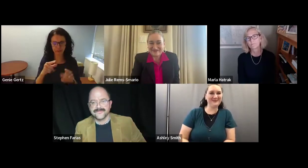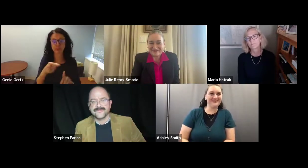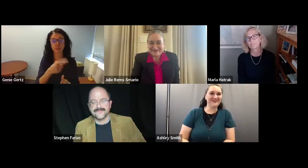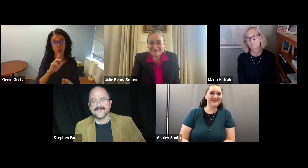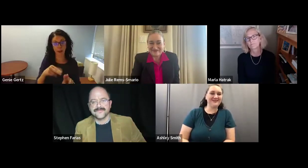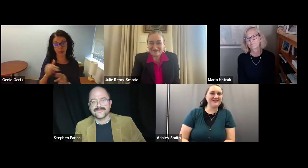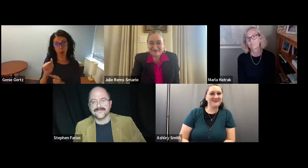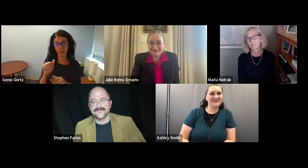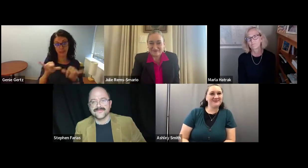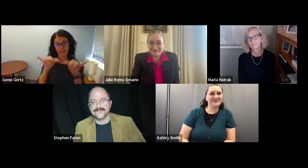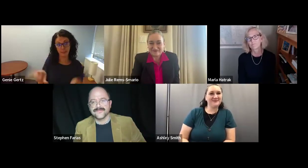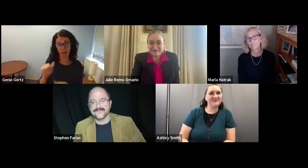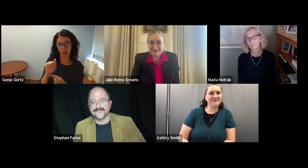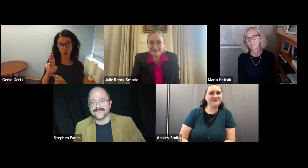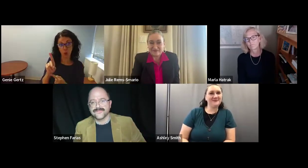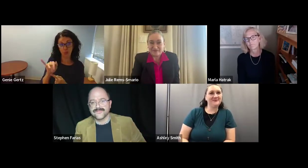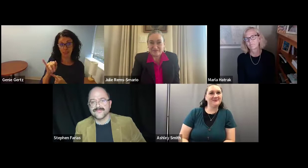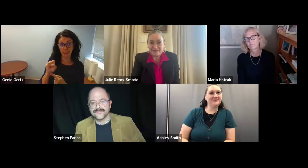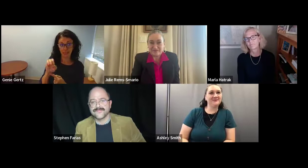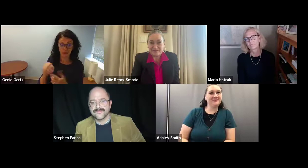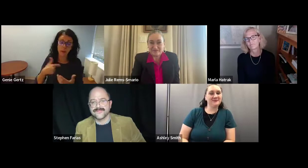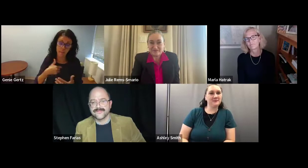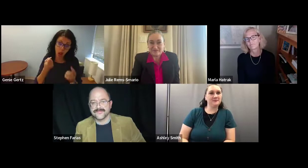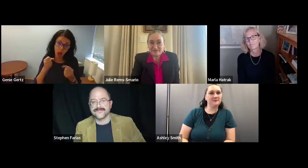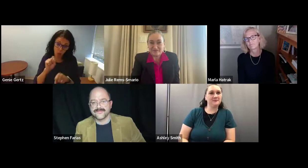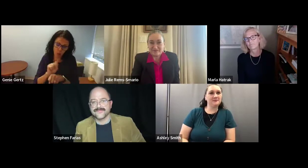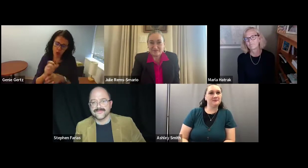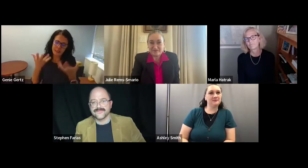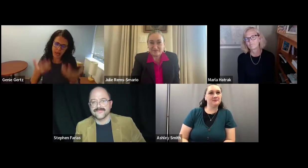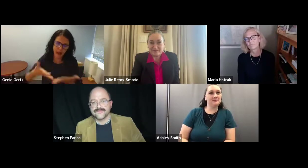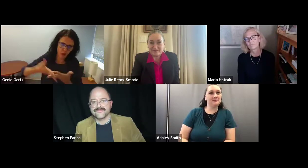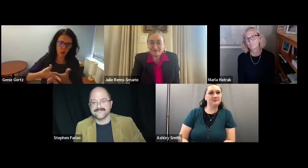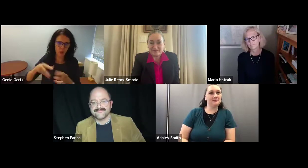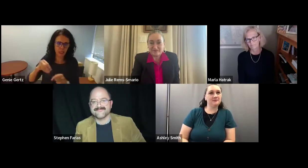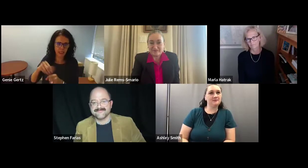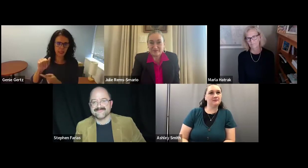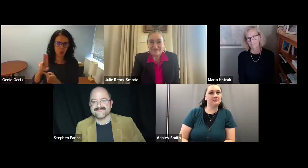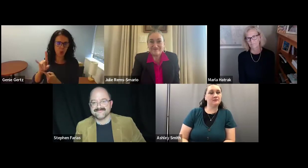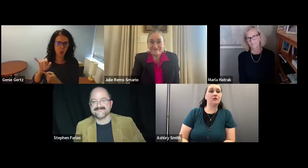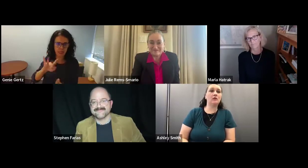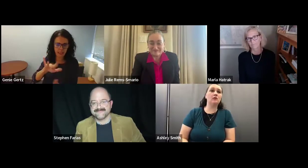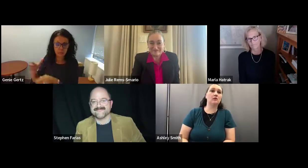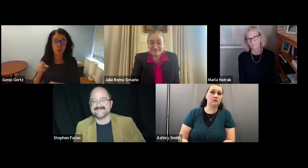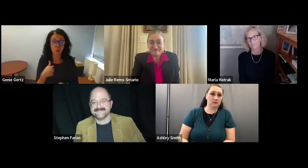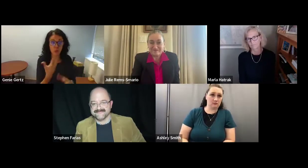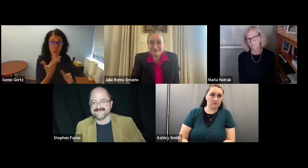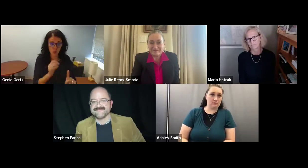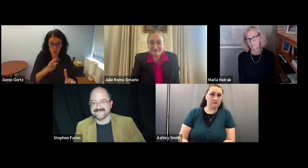thing. So the system of autism, right? I have